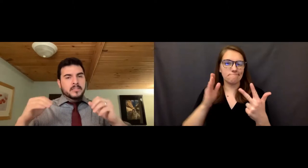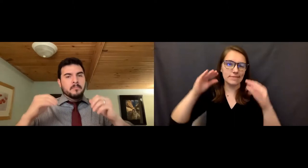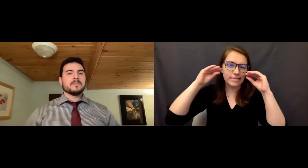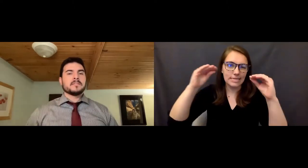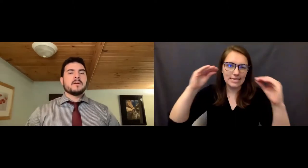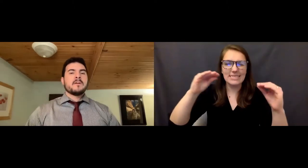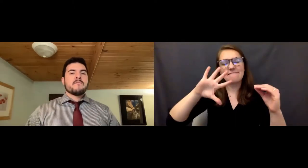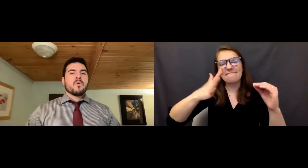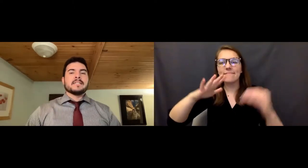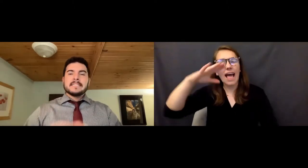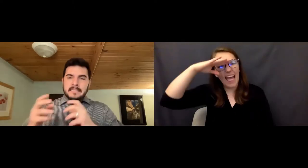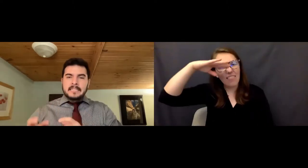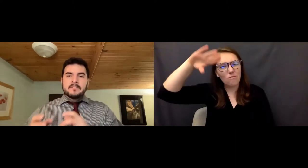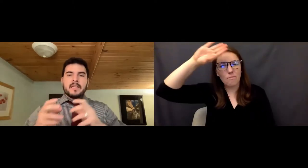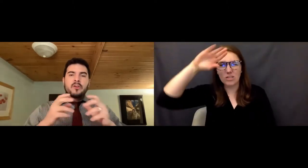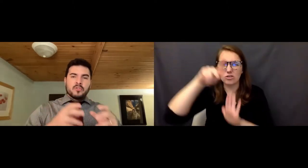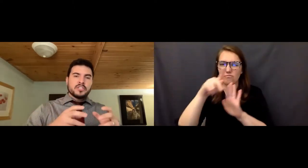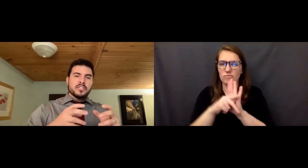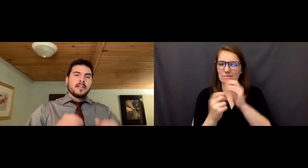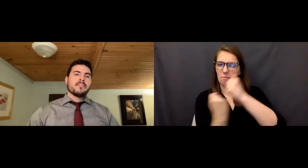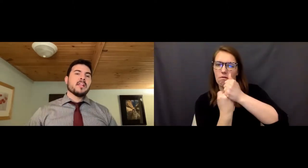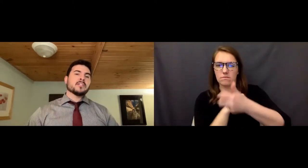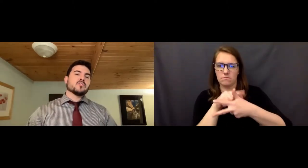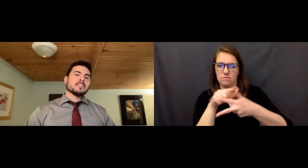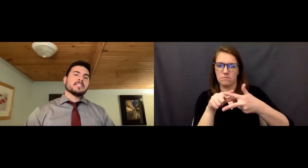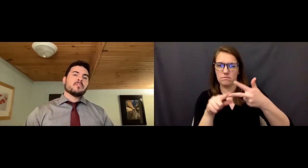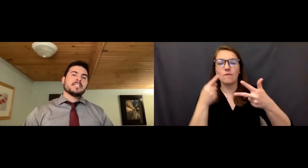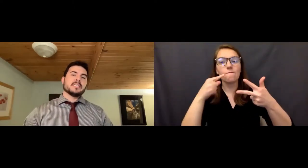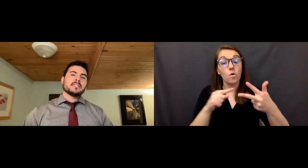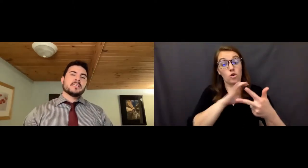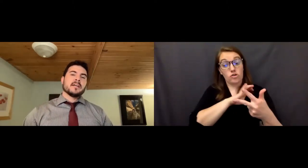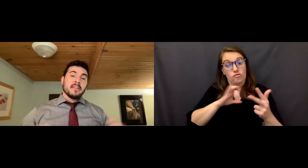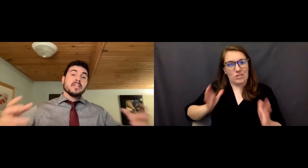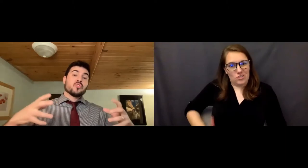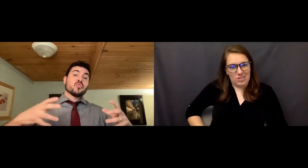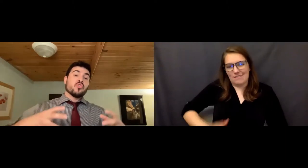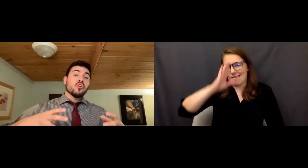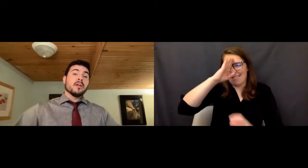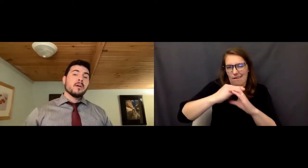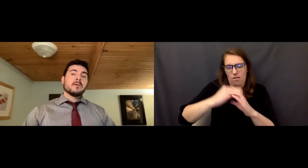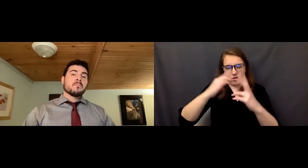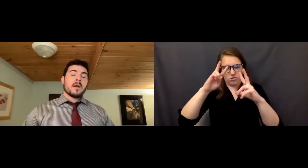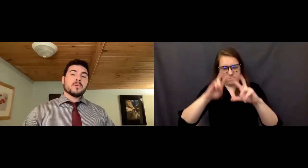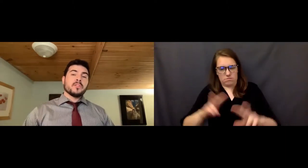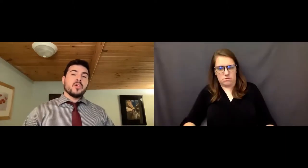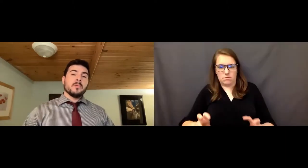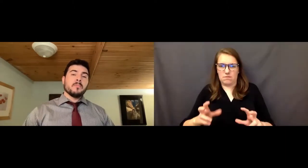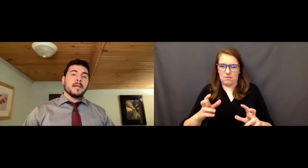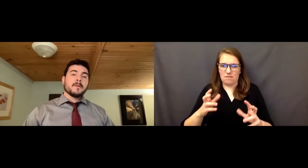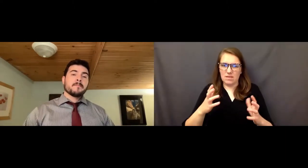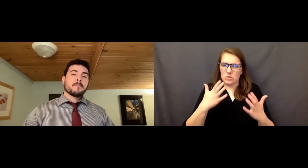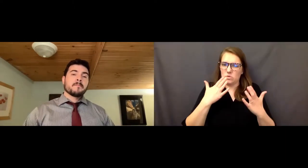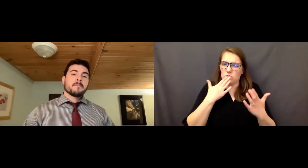anthropological principles for distinctively Christian theological consideration of the integral good proper to the